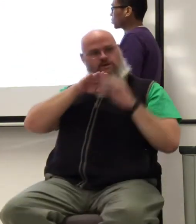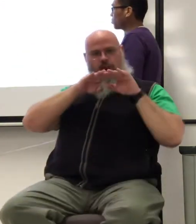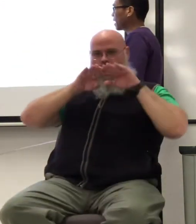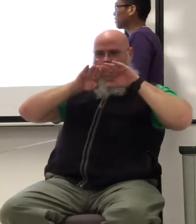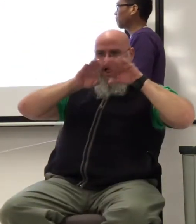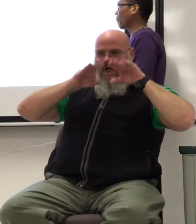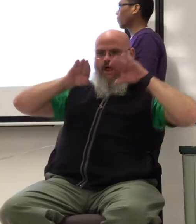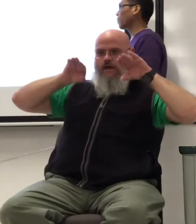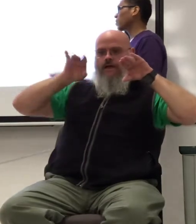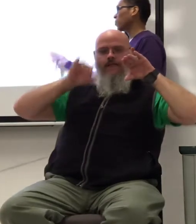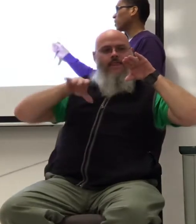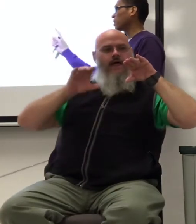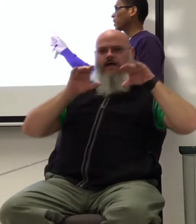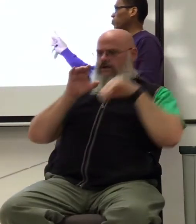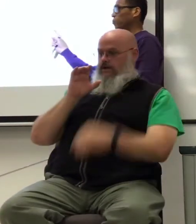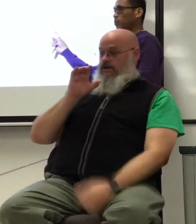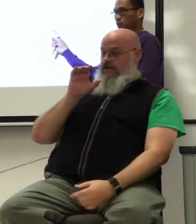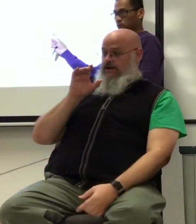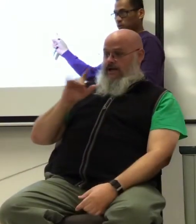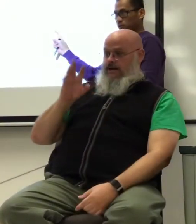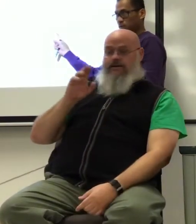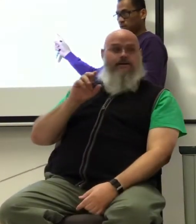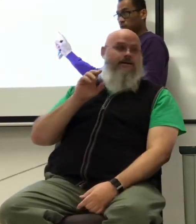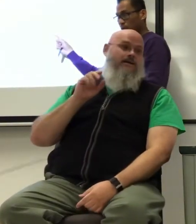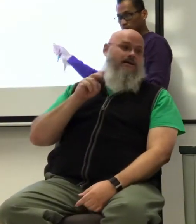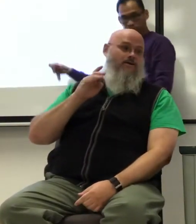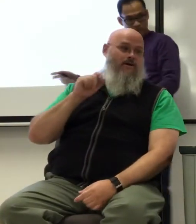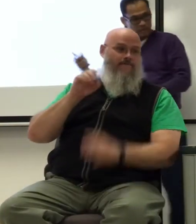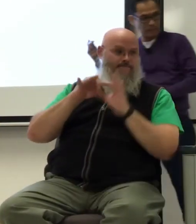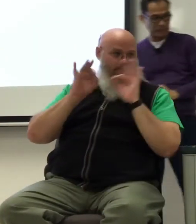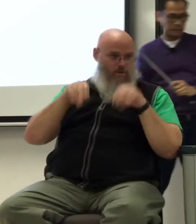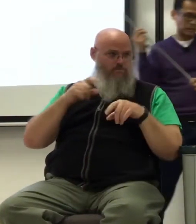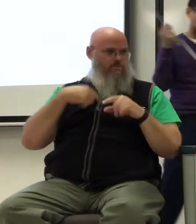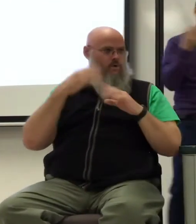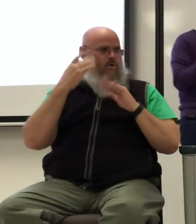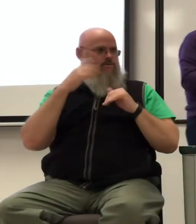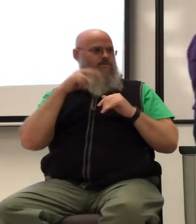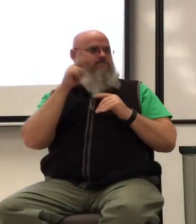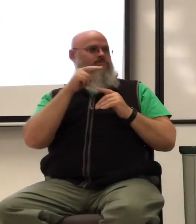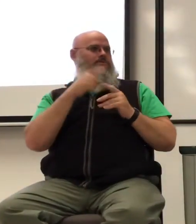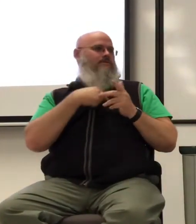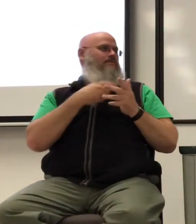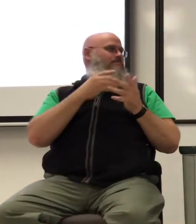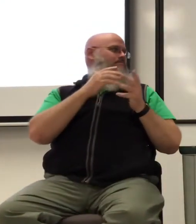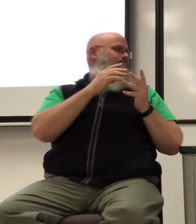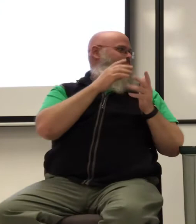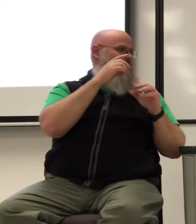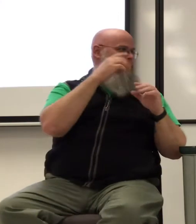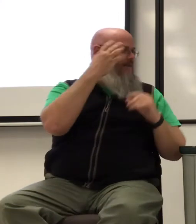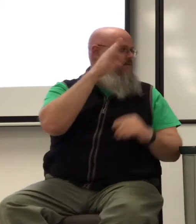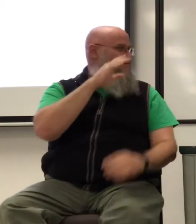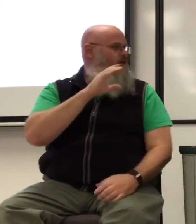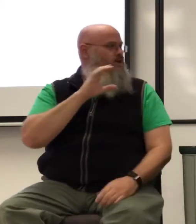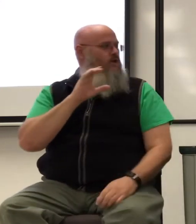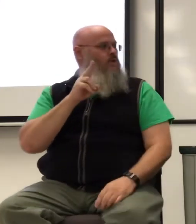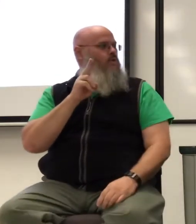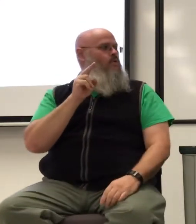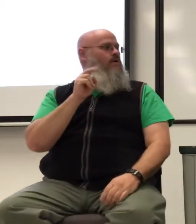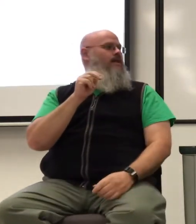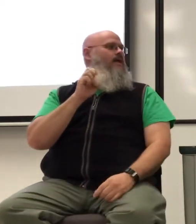Okay. It's the cuneiform and corniculate tubercles. Those are on your study list. It's part of the